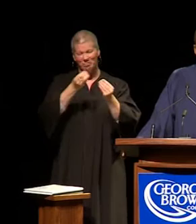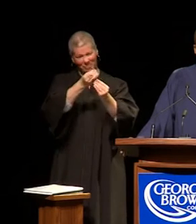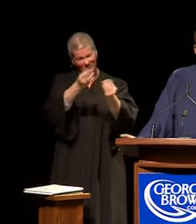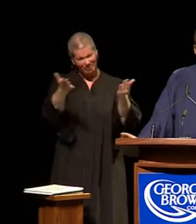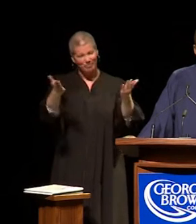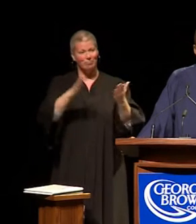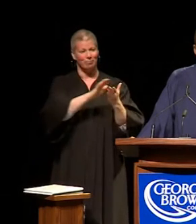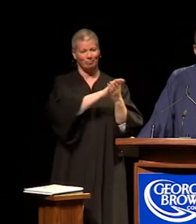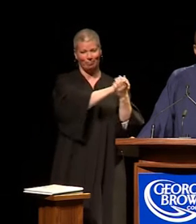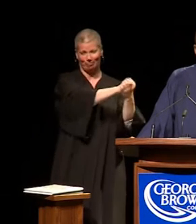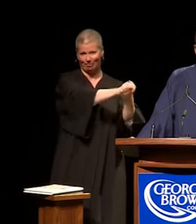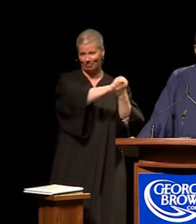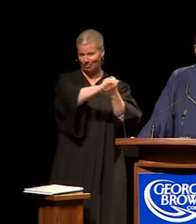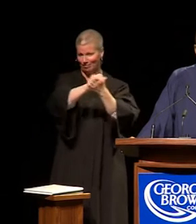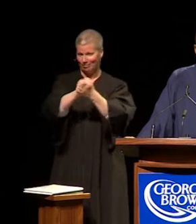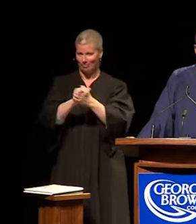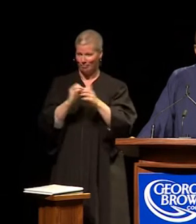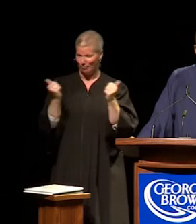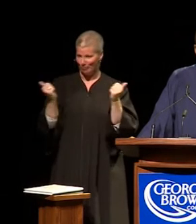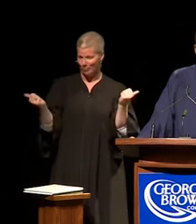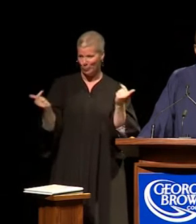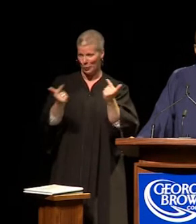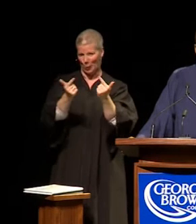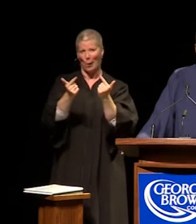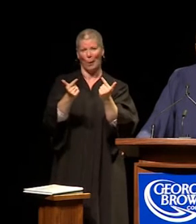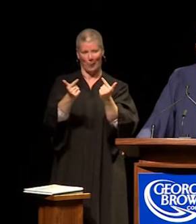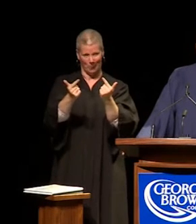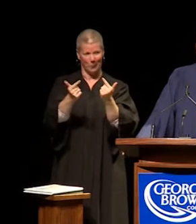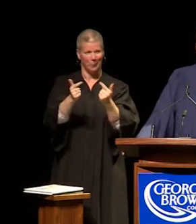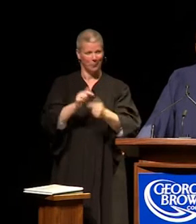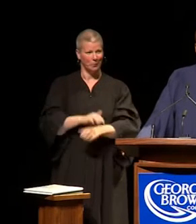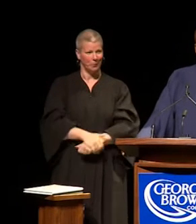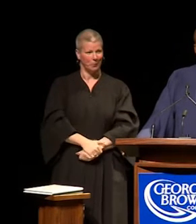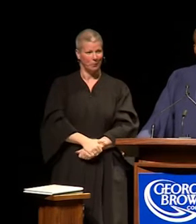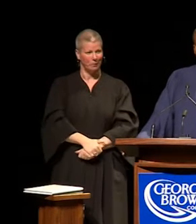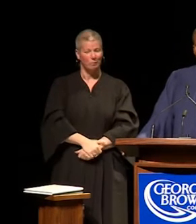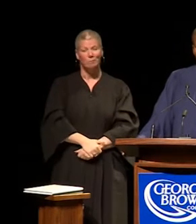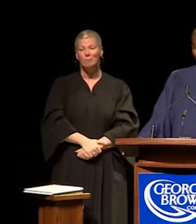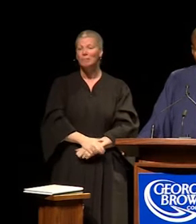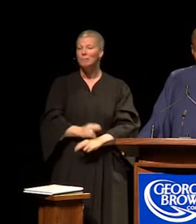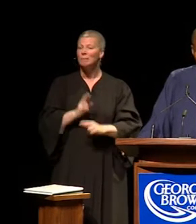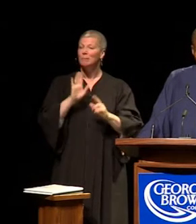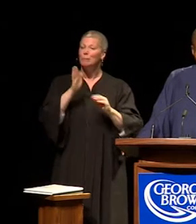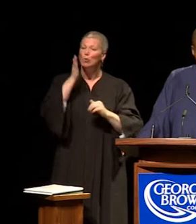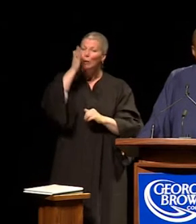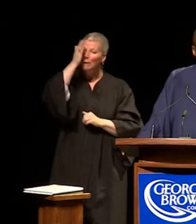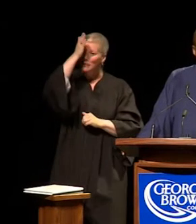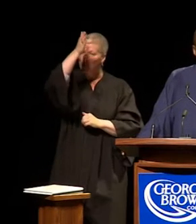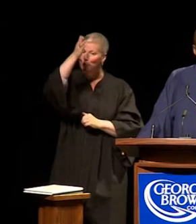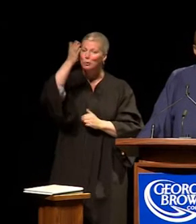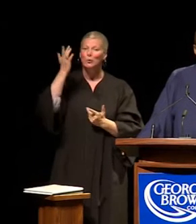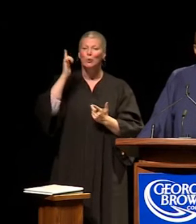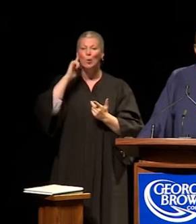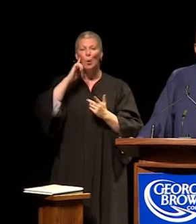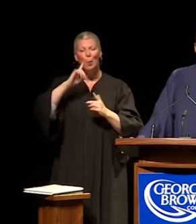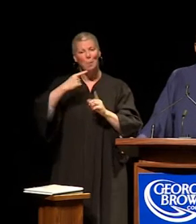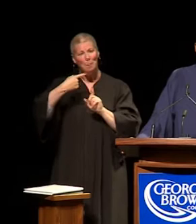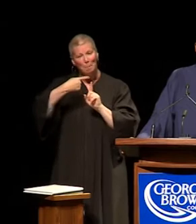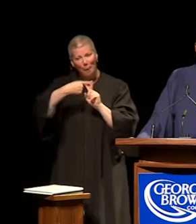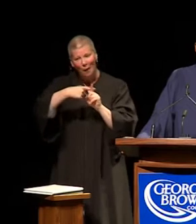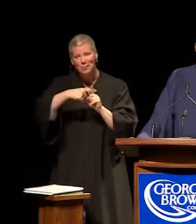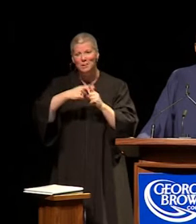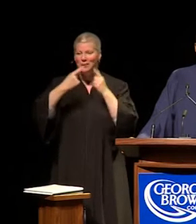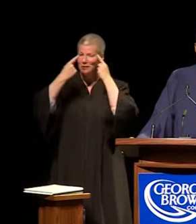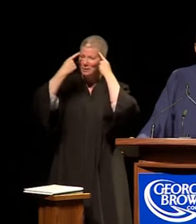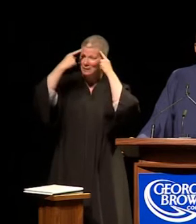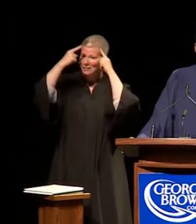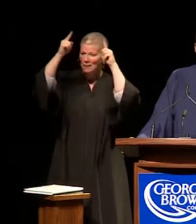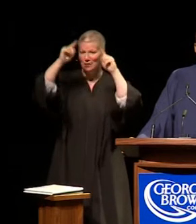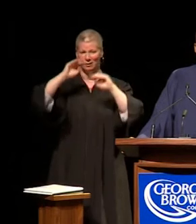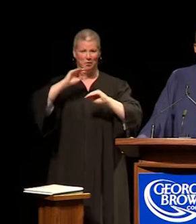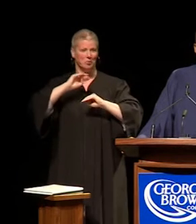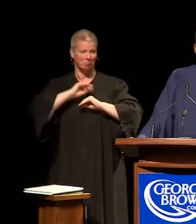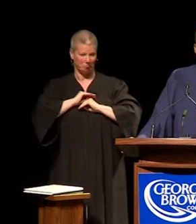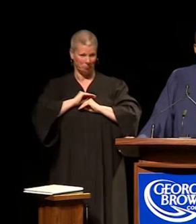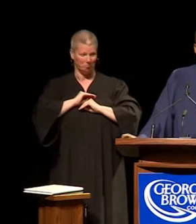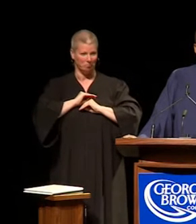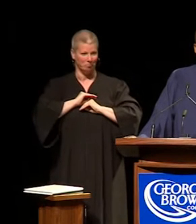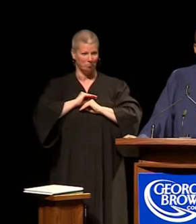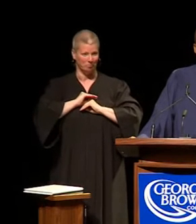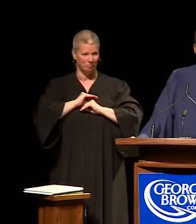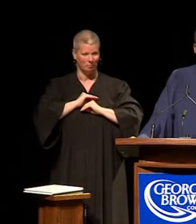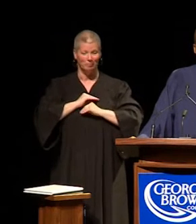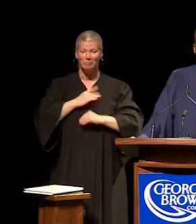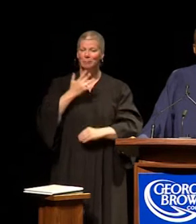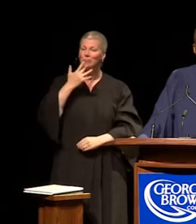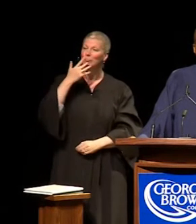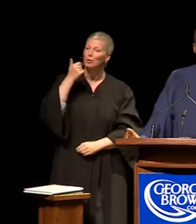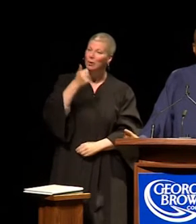congratulations to everyone graduating here today. May your future be bright and filled with success and satisfaction.